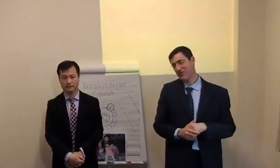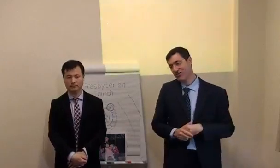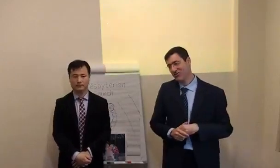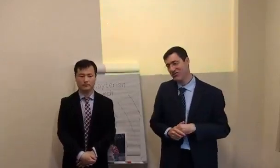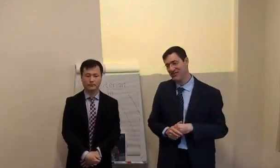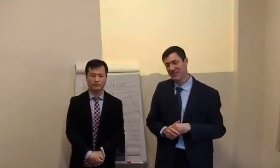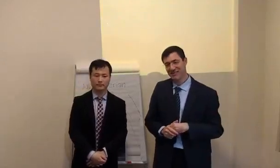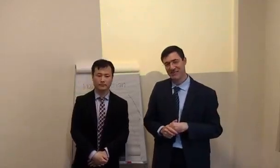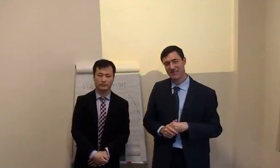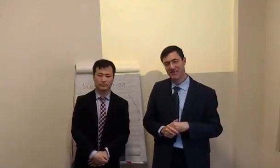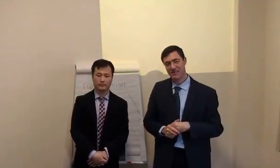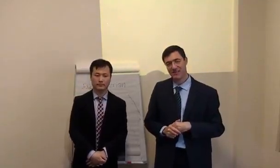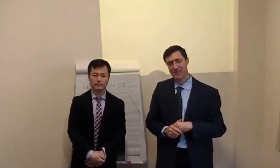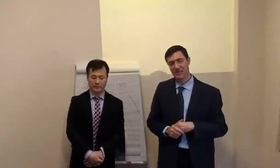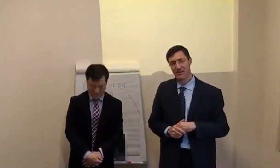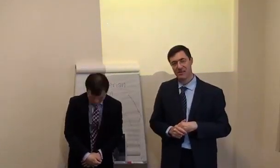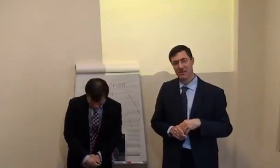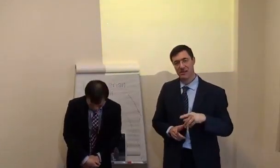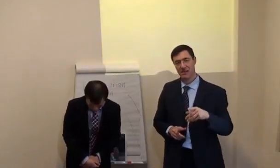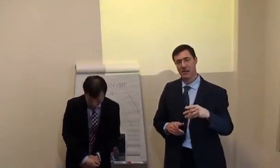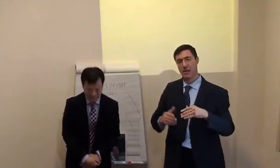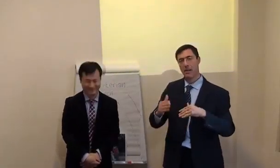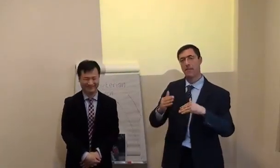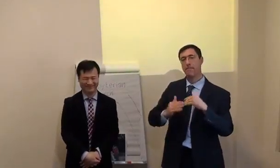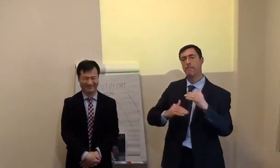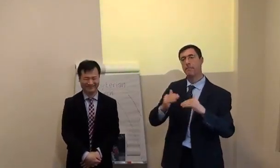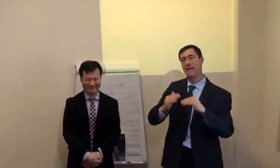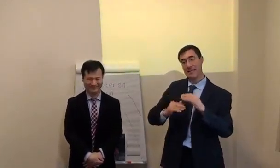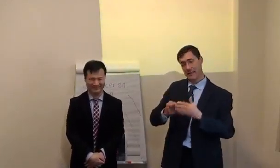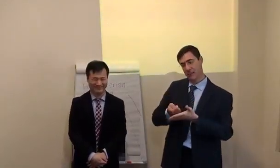Your building is rented then? Yeah, rent.